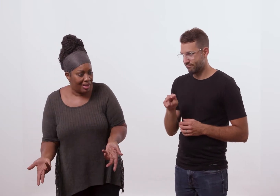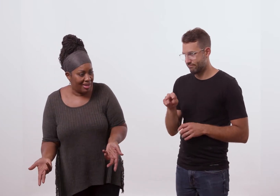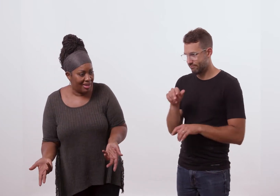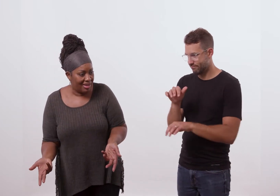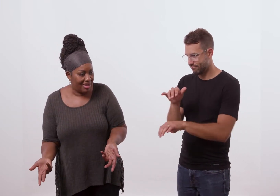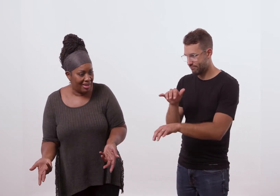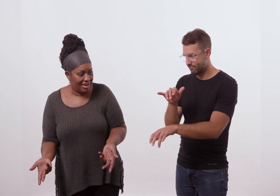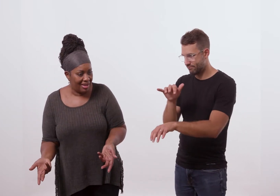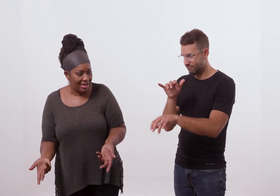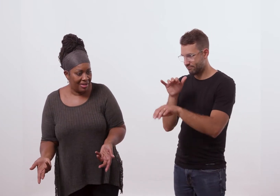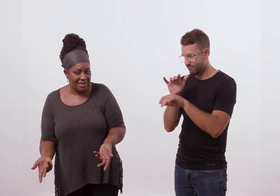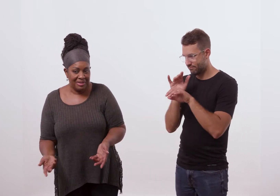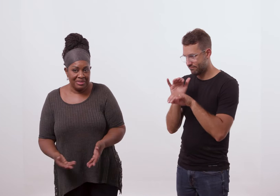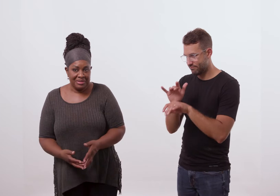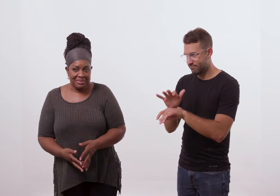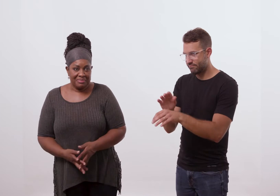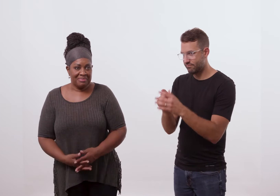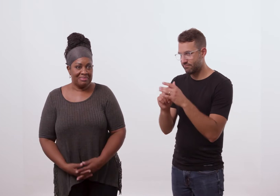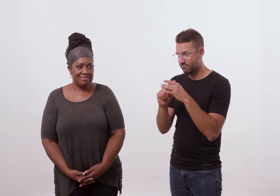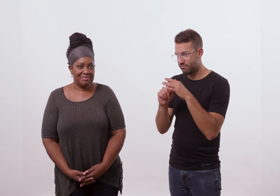It sprouted.